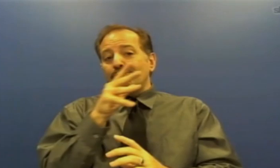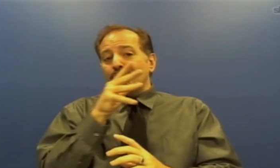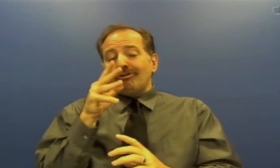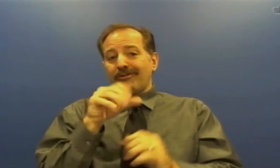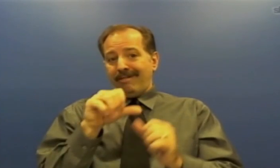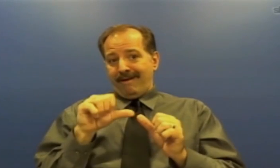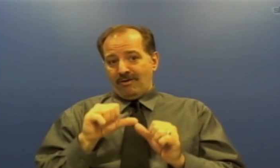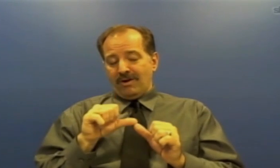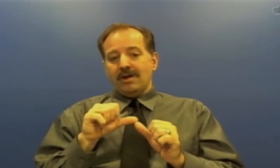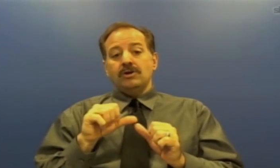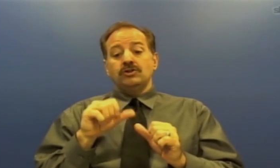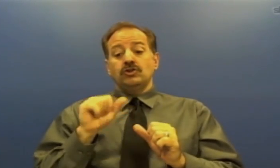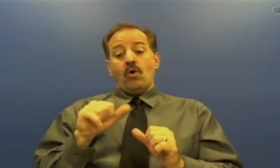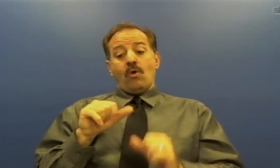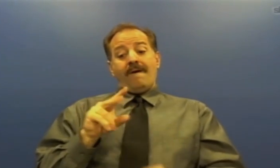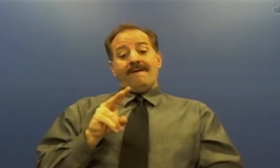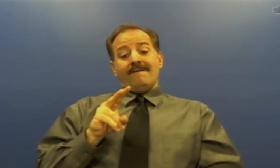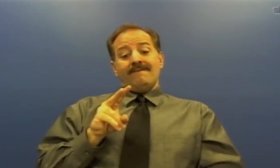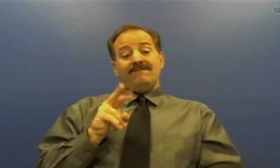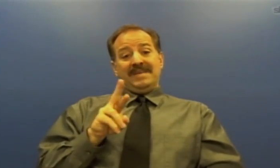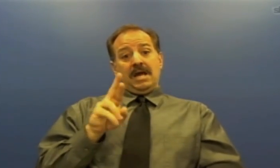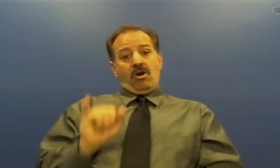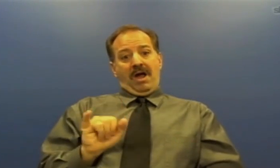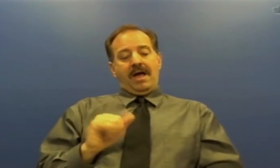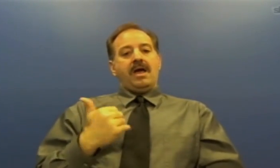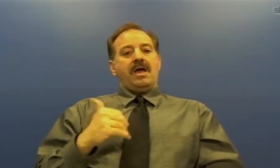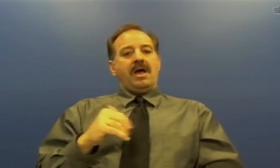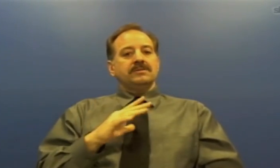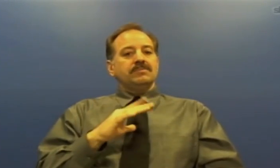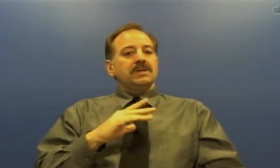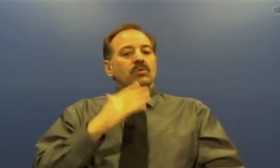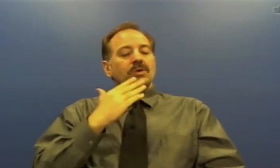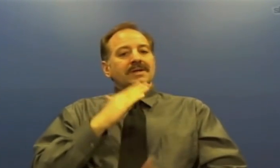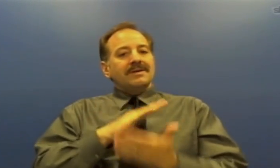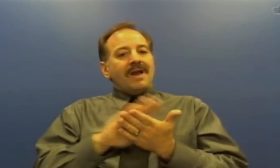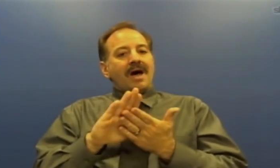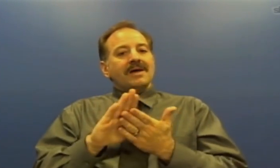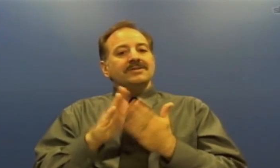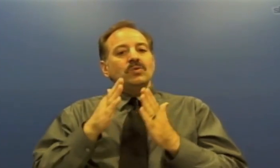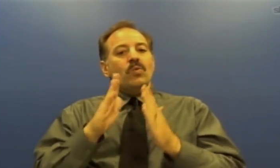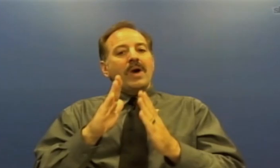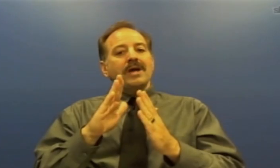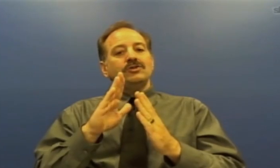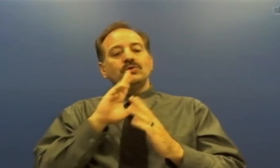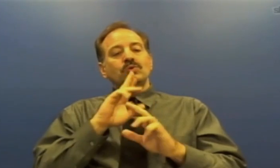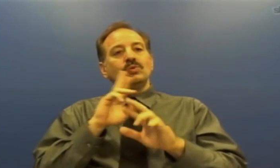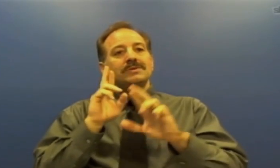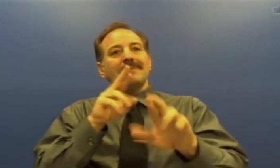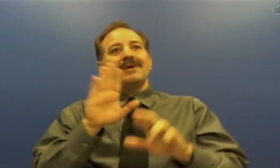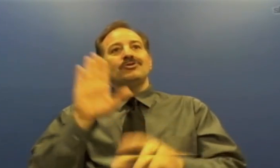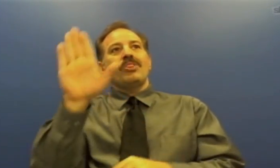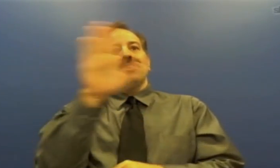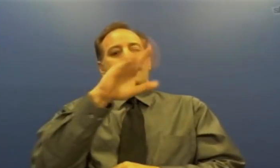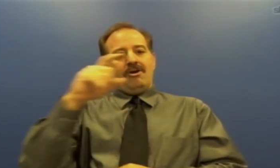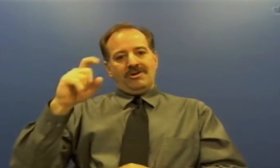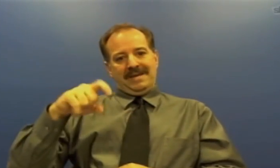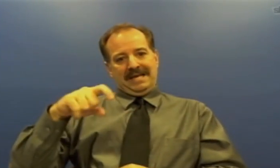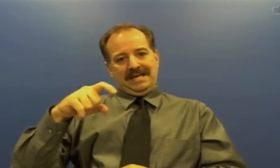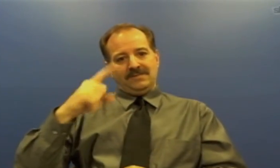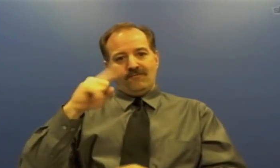somewhere. So with these rural areas, VRI is also a great option. It's a nice way for us to be able to respond